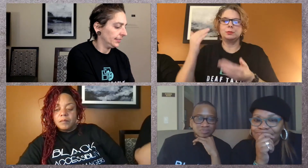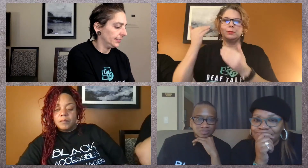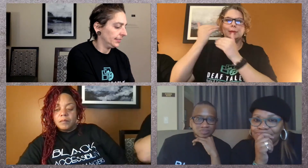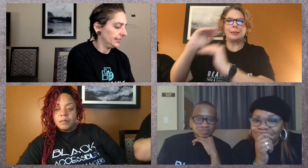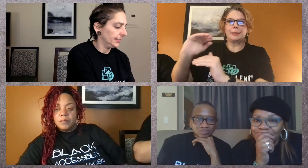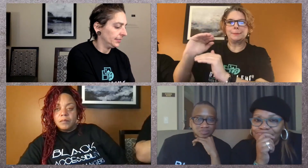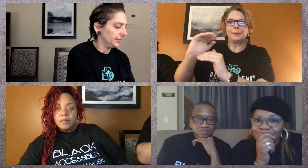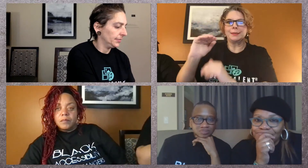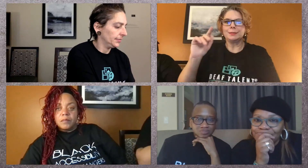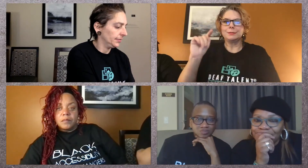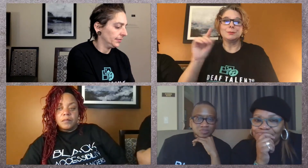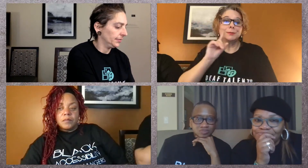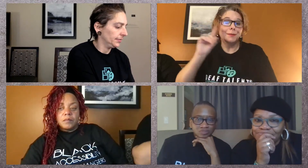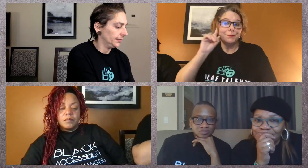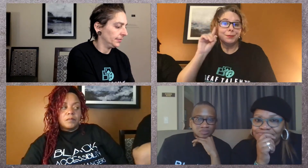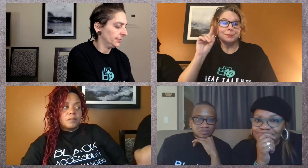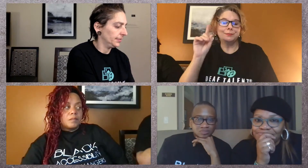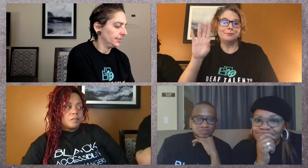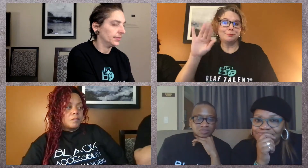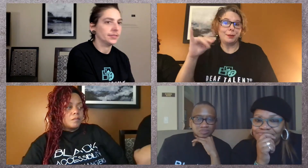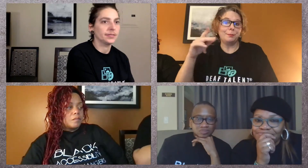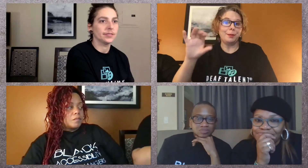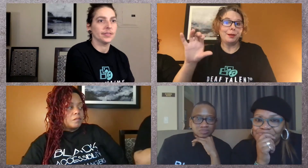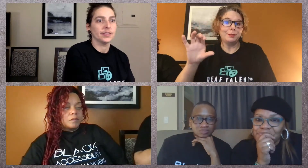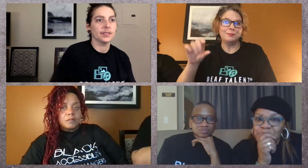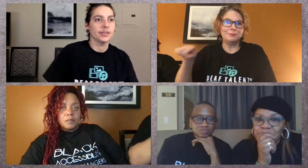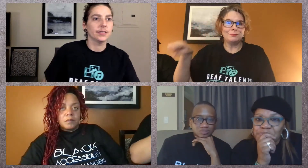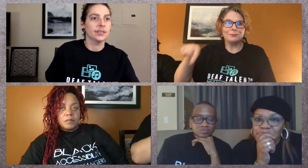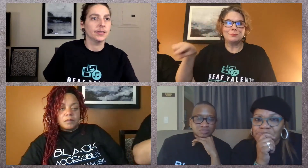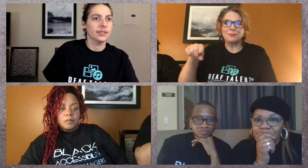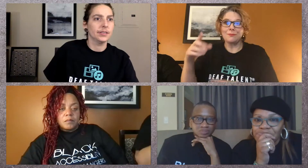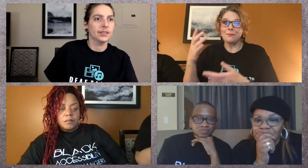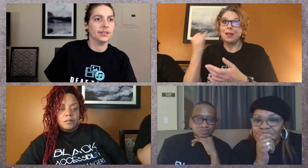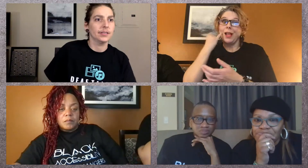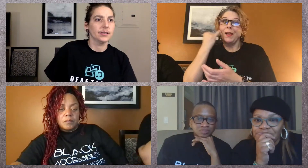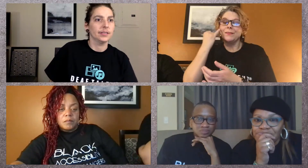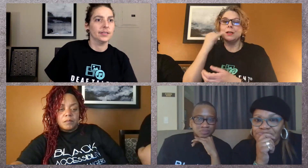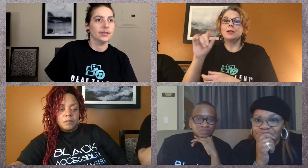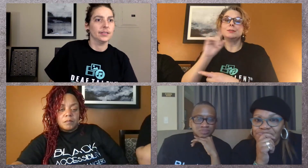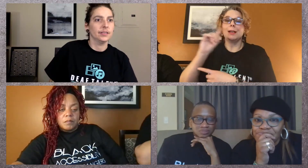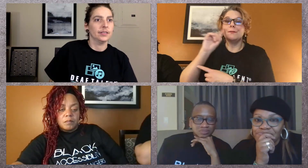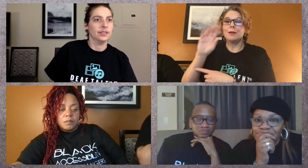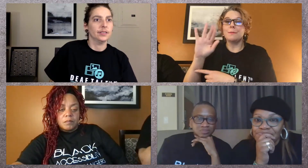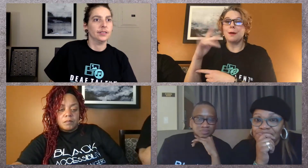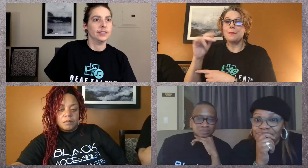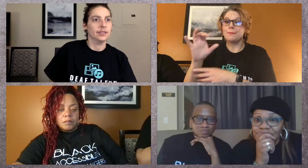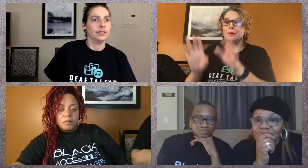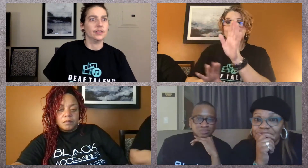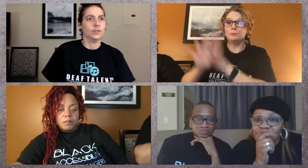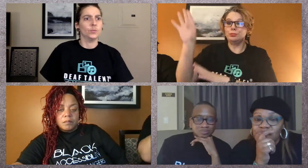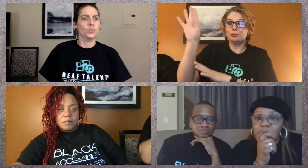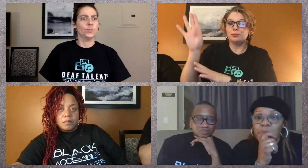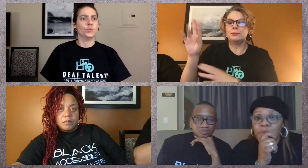for people of privilege and kind of limit the opportunities for deaf and BIPOC.